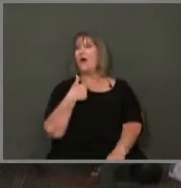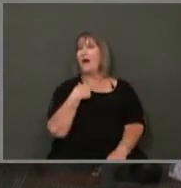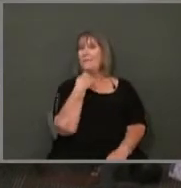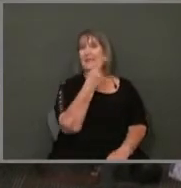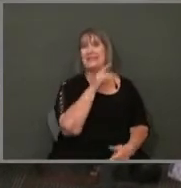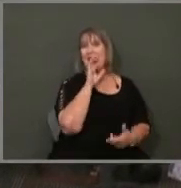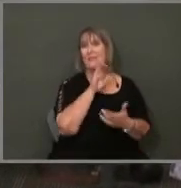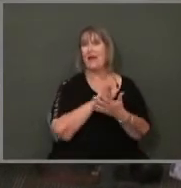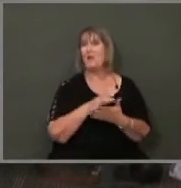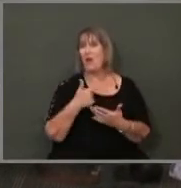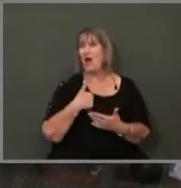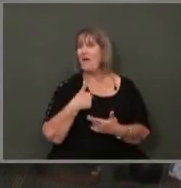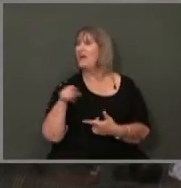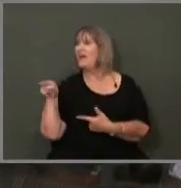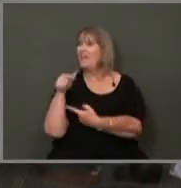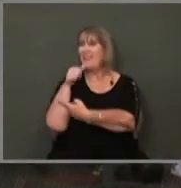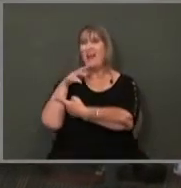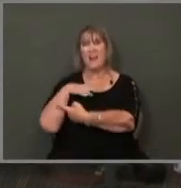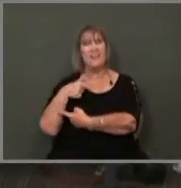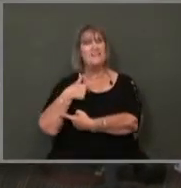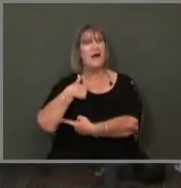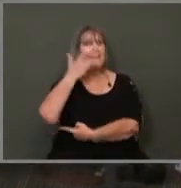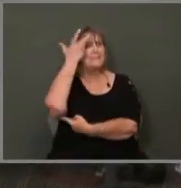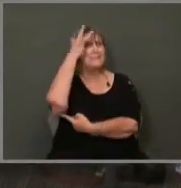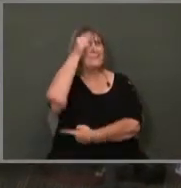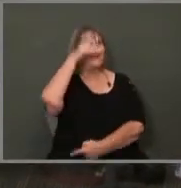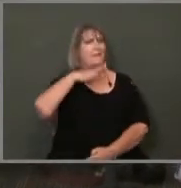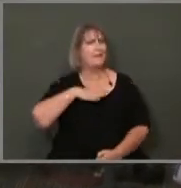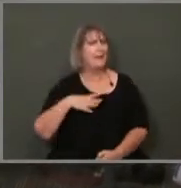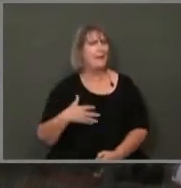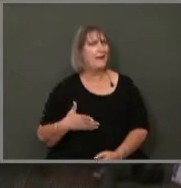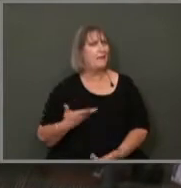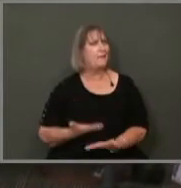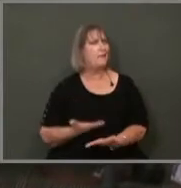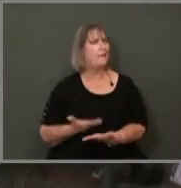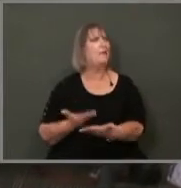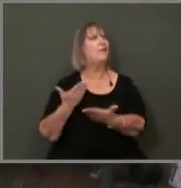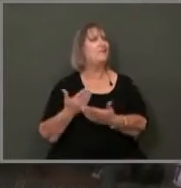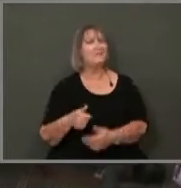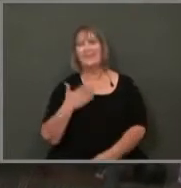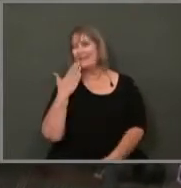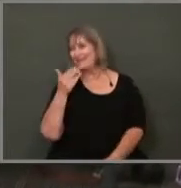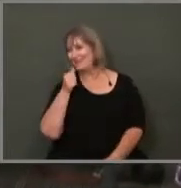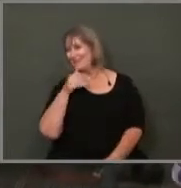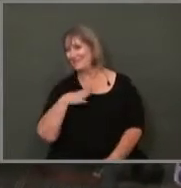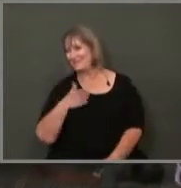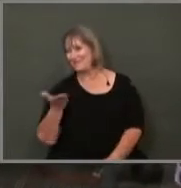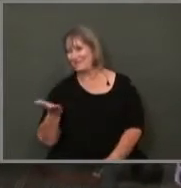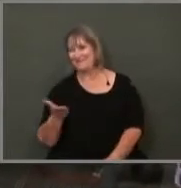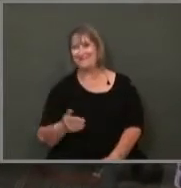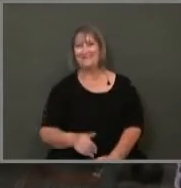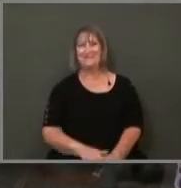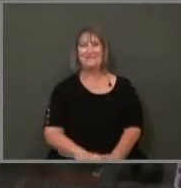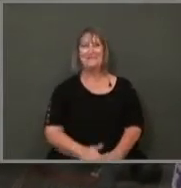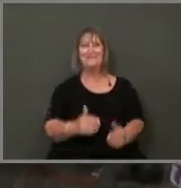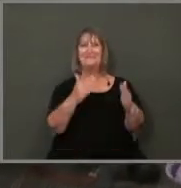guy who does nice. Okay, good. There's finally proof. There's evidence. All right, next questions. Thank you, ma'am.